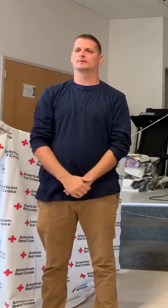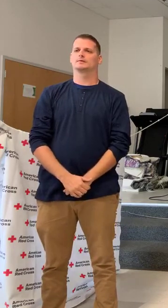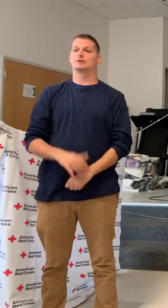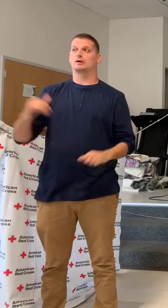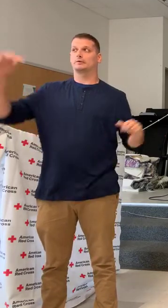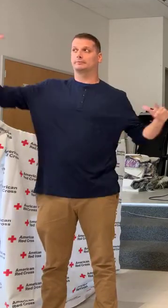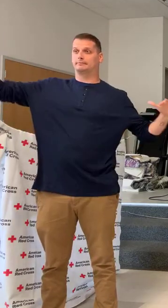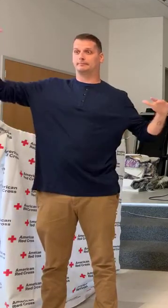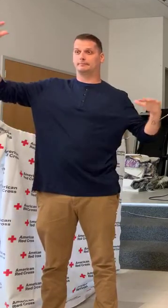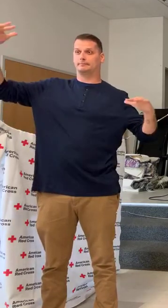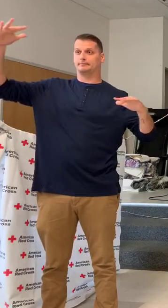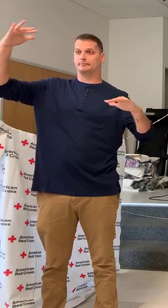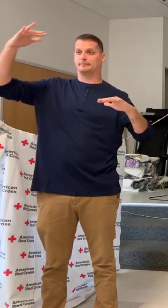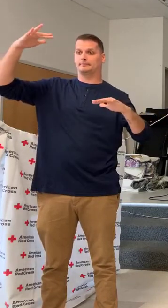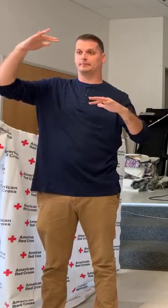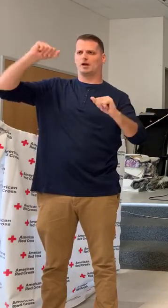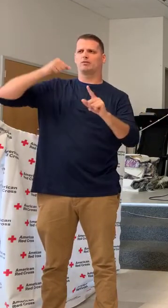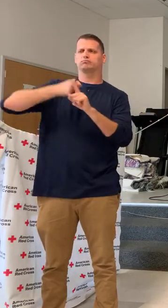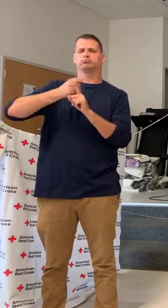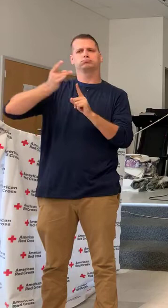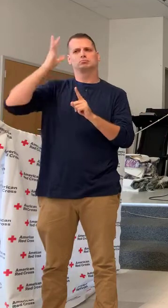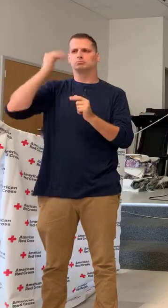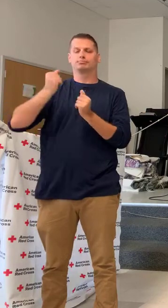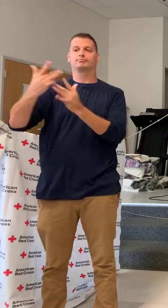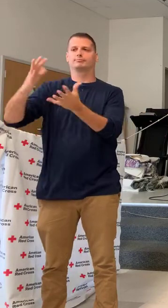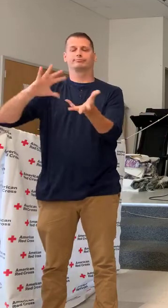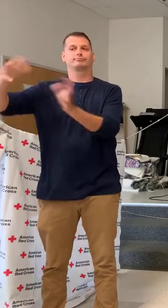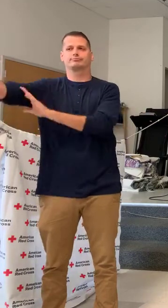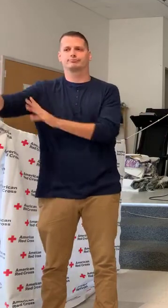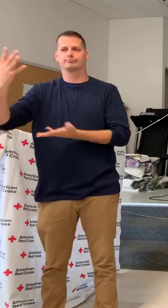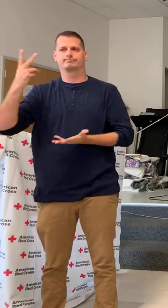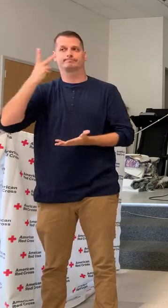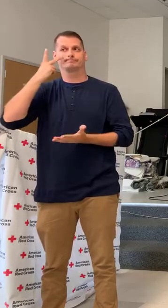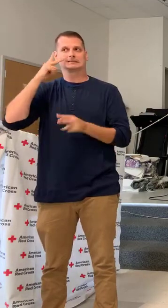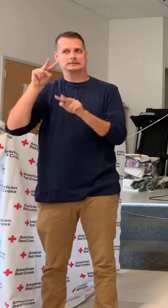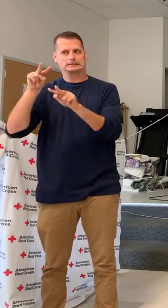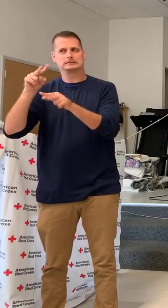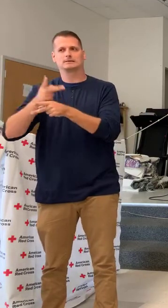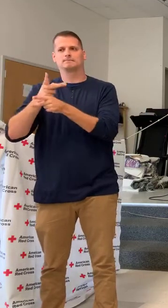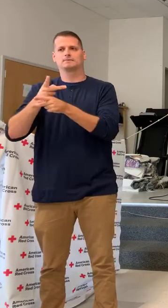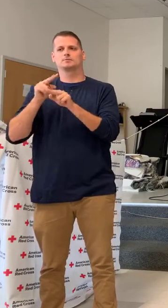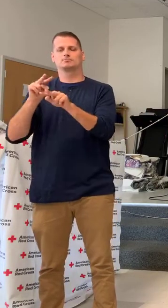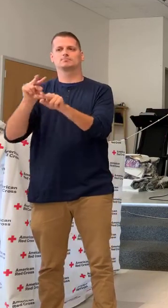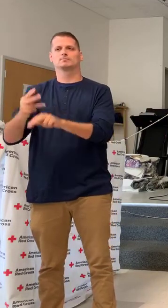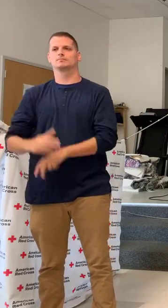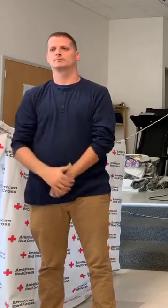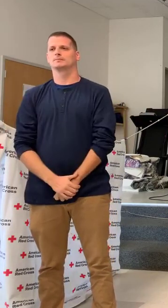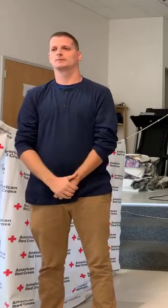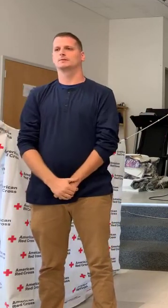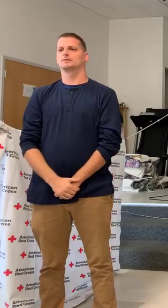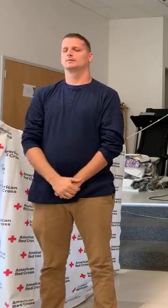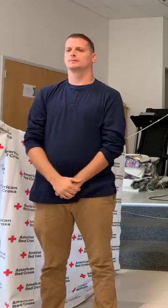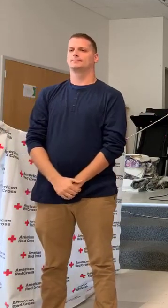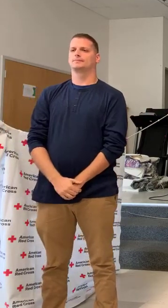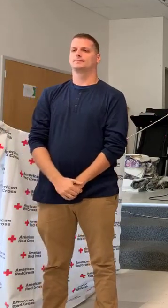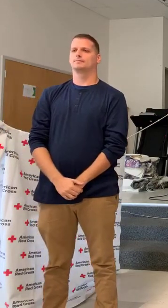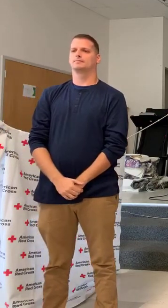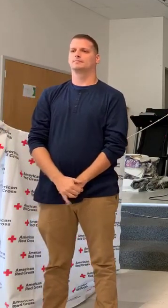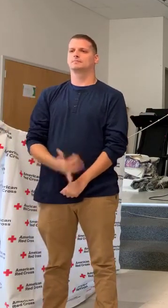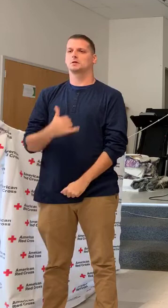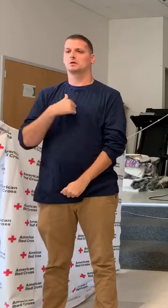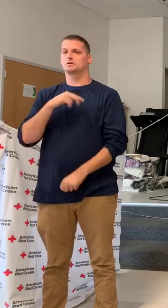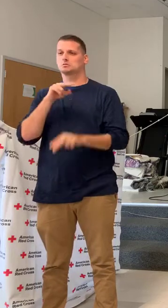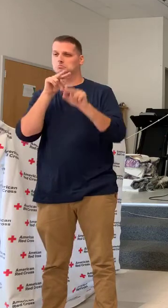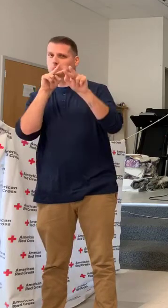change their weather just a little bit over the next 5 to 7 days. But when I was looking at things this morning, the next time I actually saw something that might produce